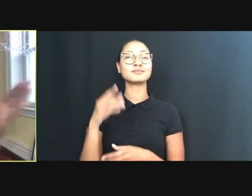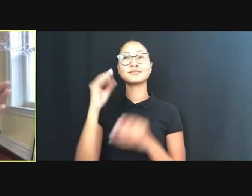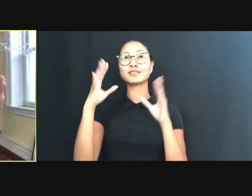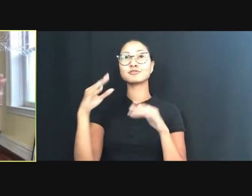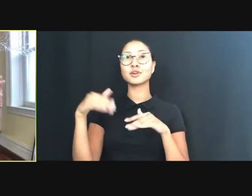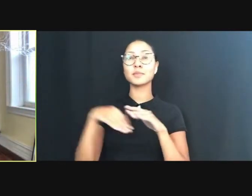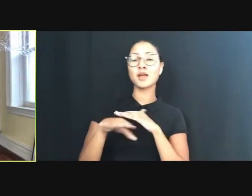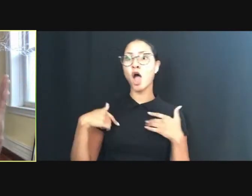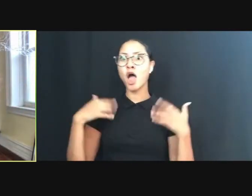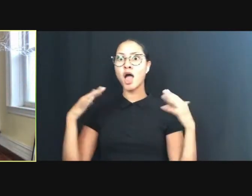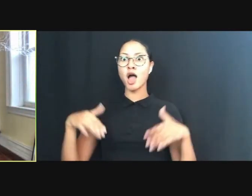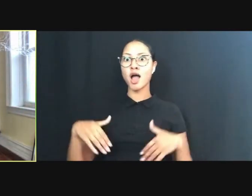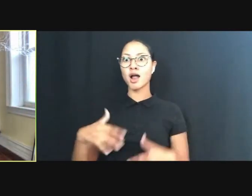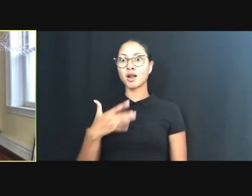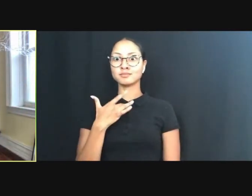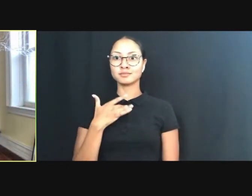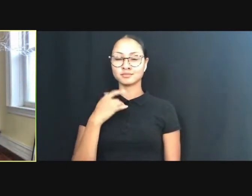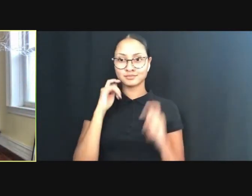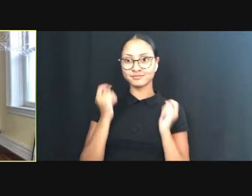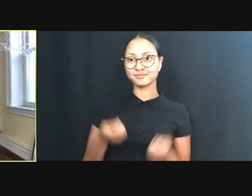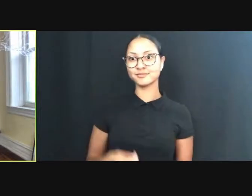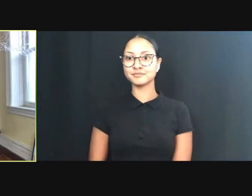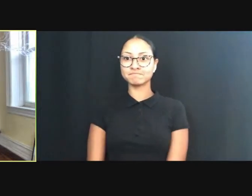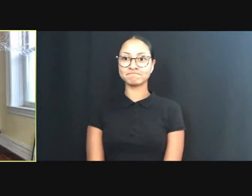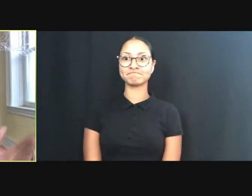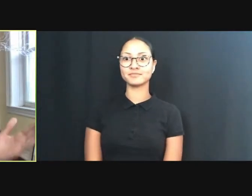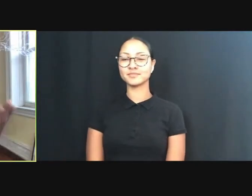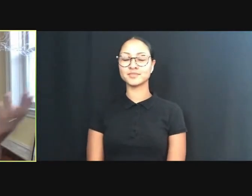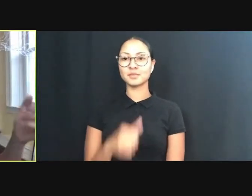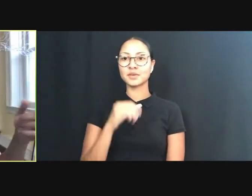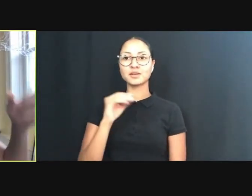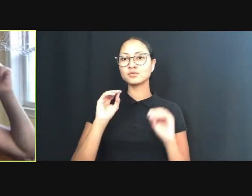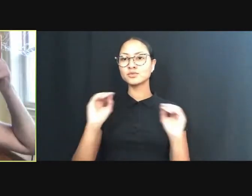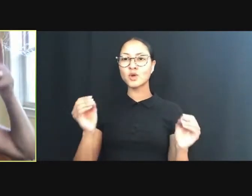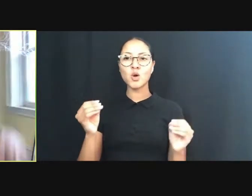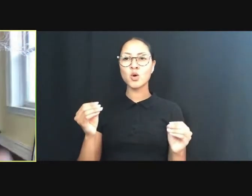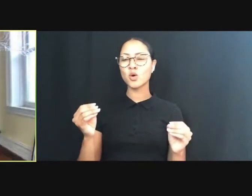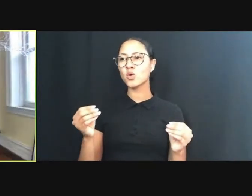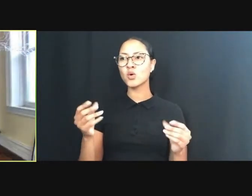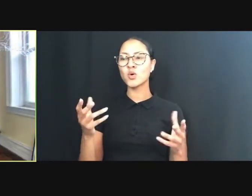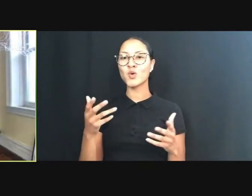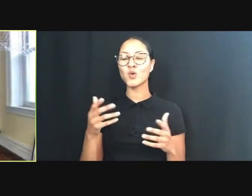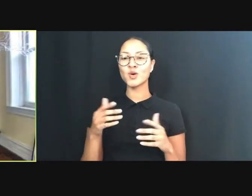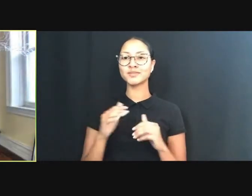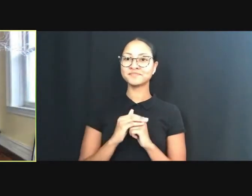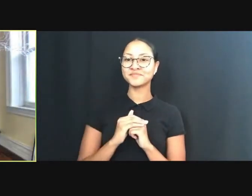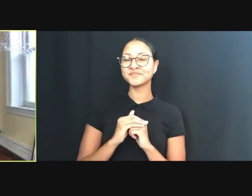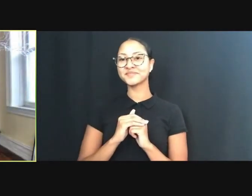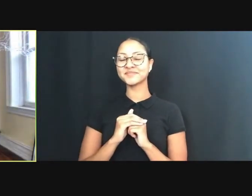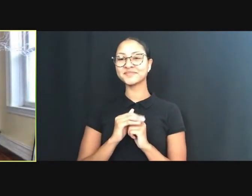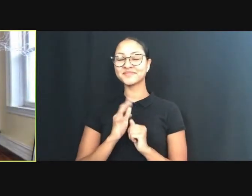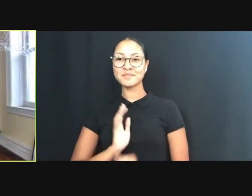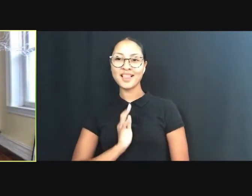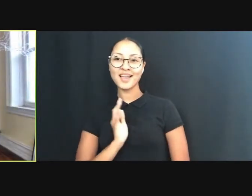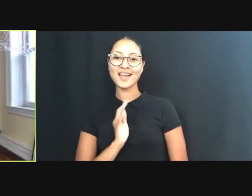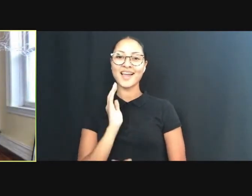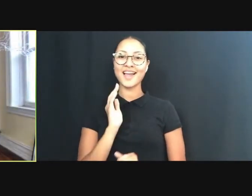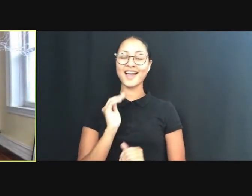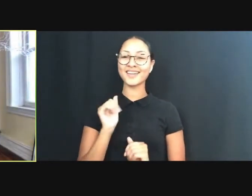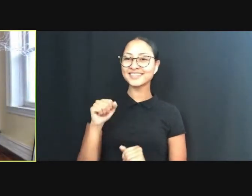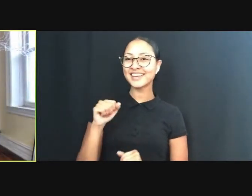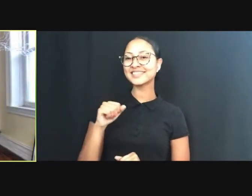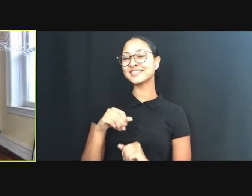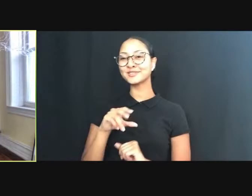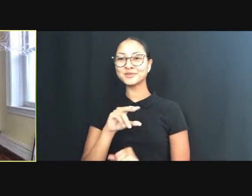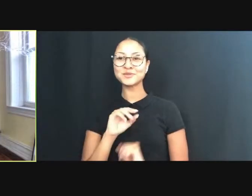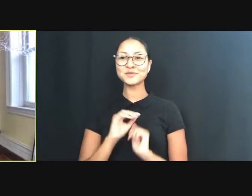I didn't have like the etiquette and the fear. Like, I didn't have the yes, ma'am, no, ma'am. I was like, hey, because I had just got done with college and I just came from